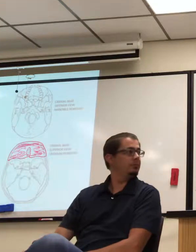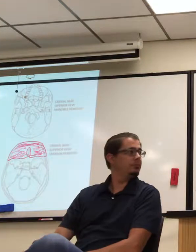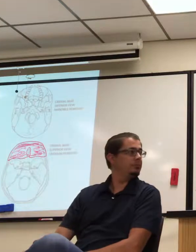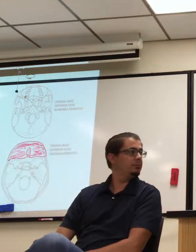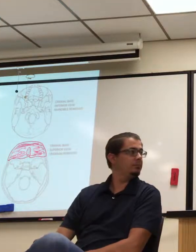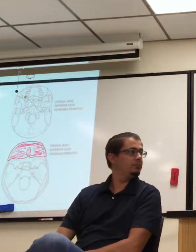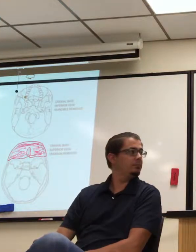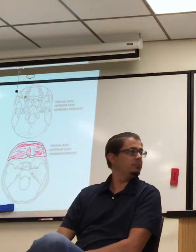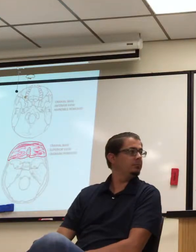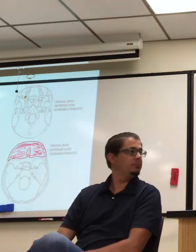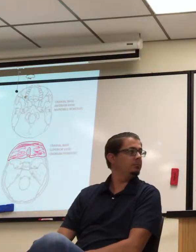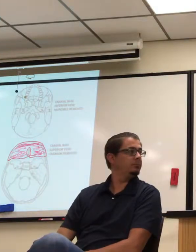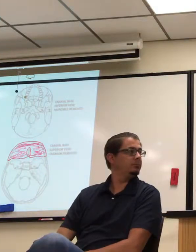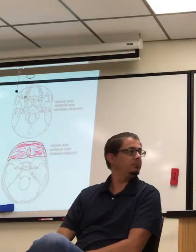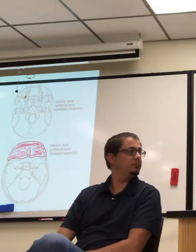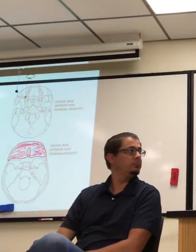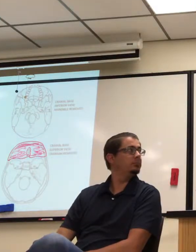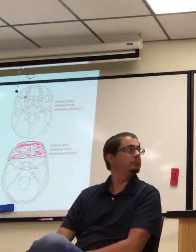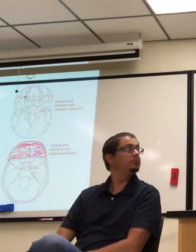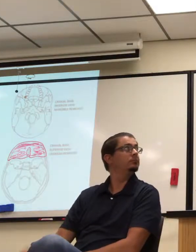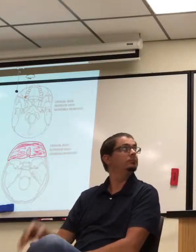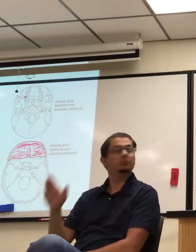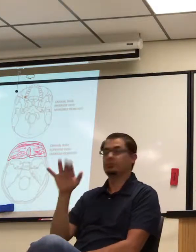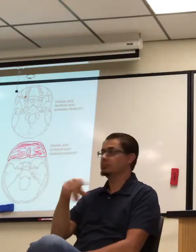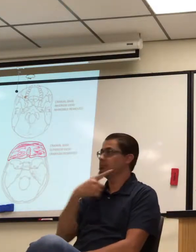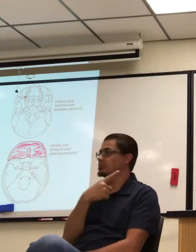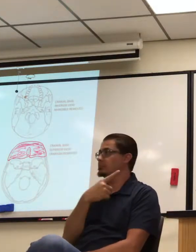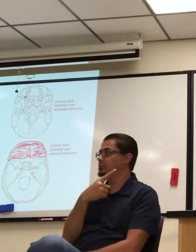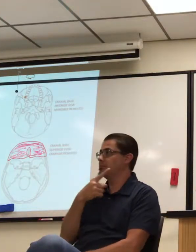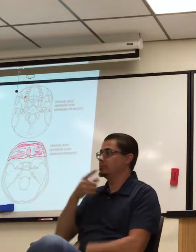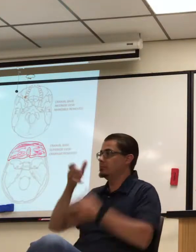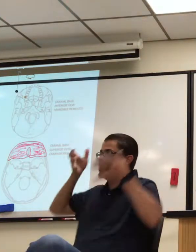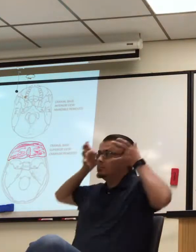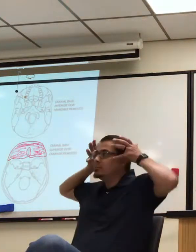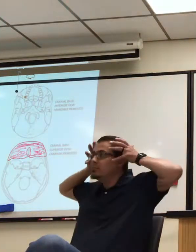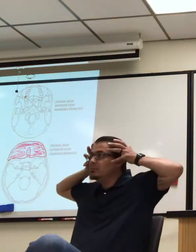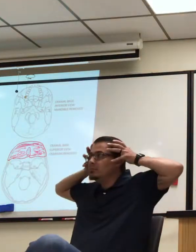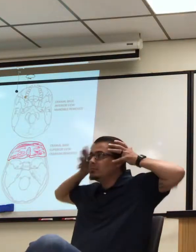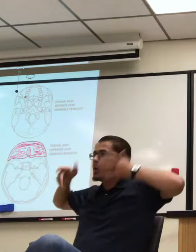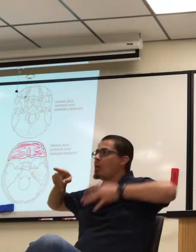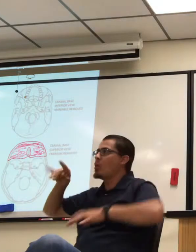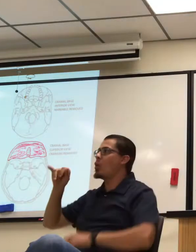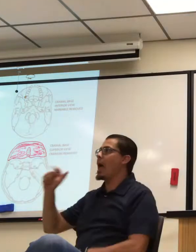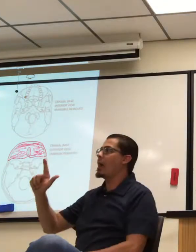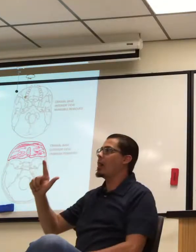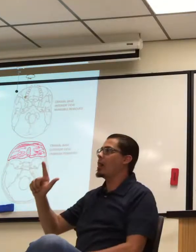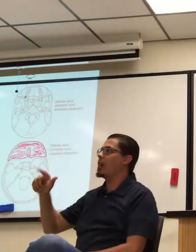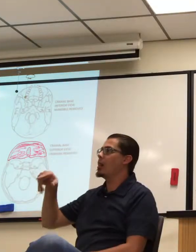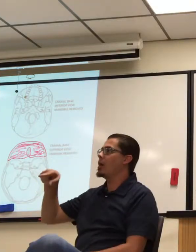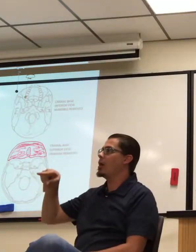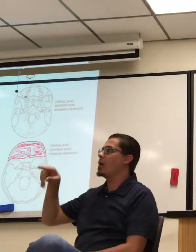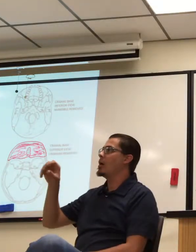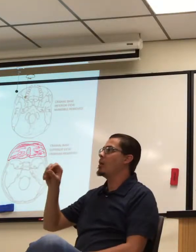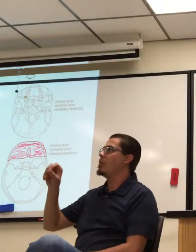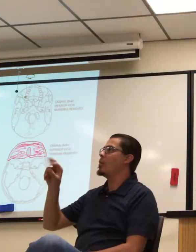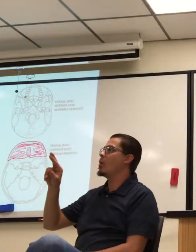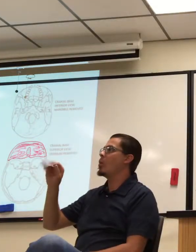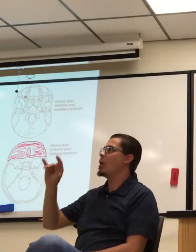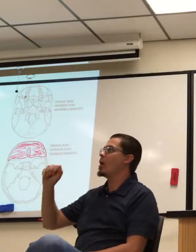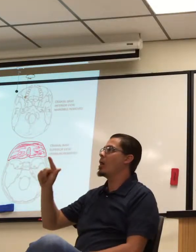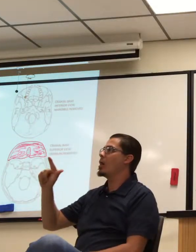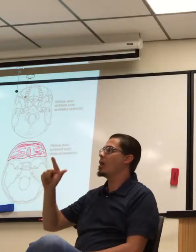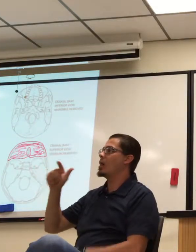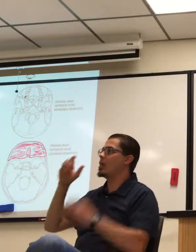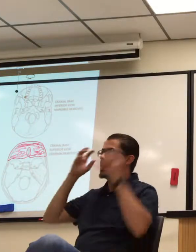Look at that. It's a broad, flat, rectangular bone, okay? Parietal bone. And so, besides